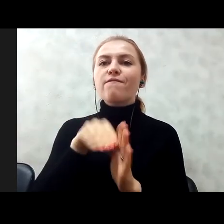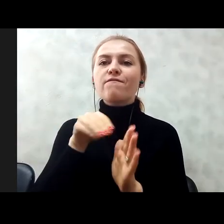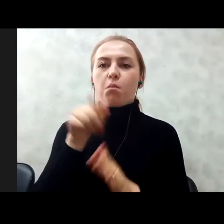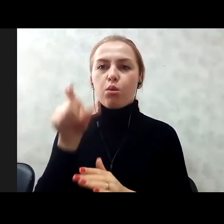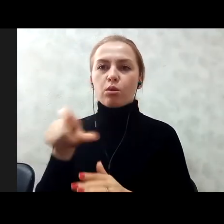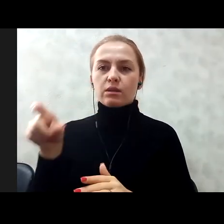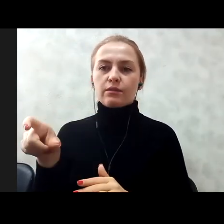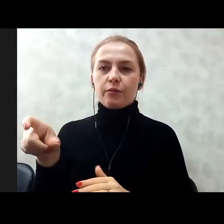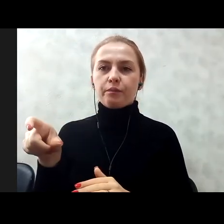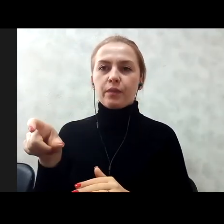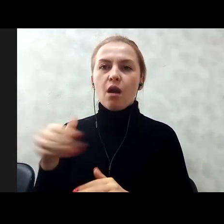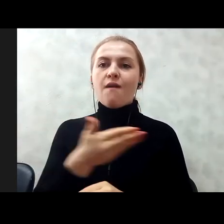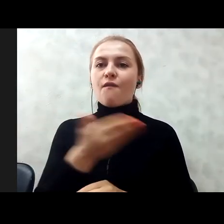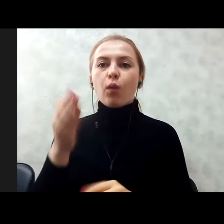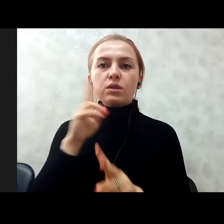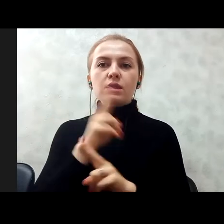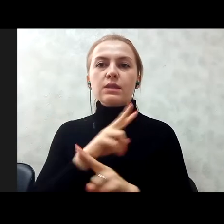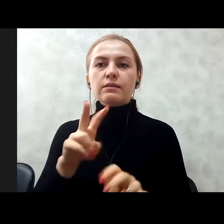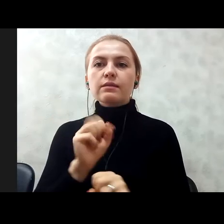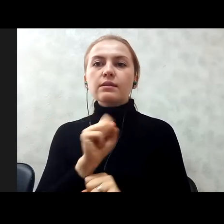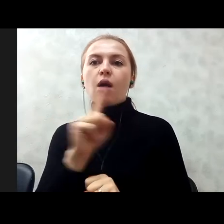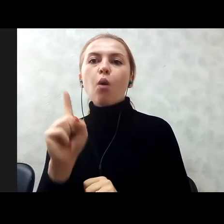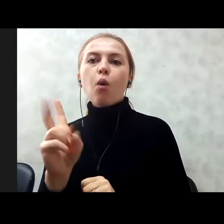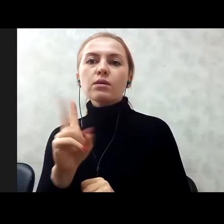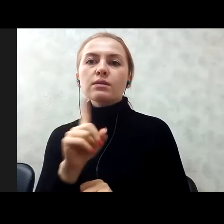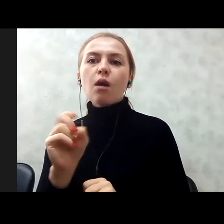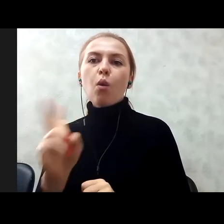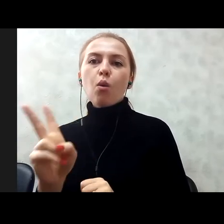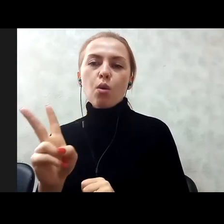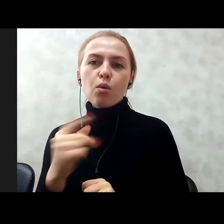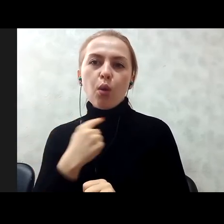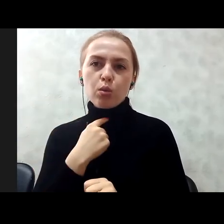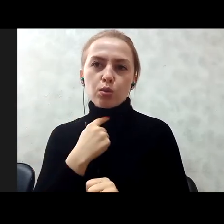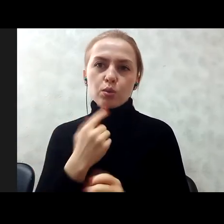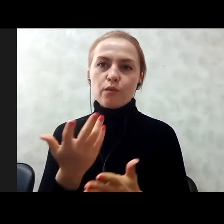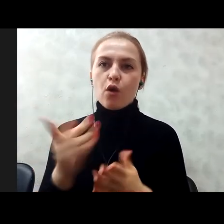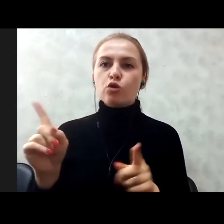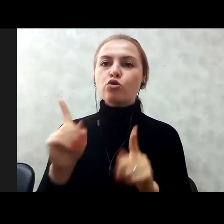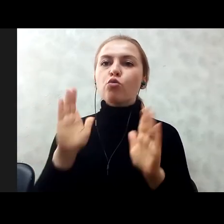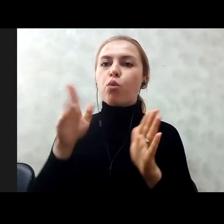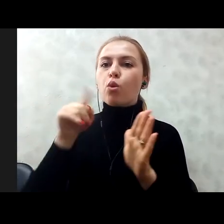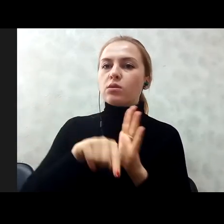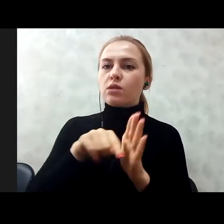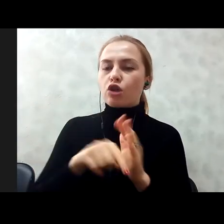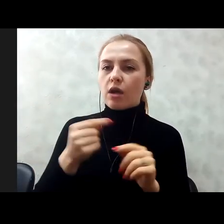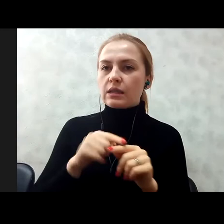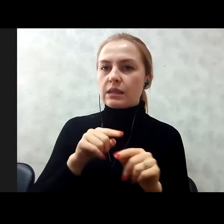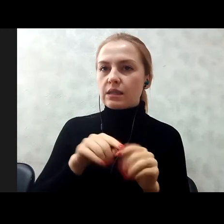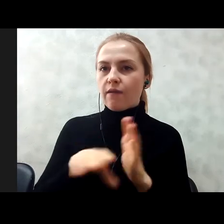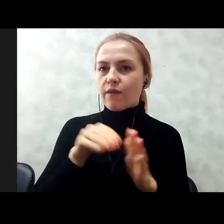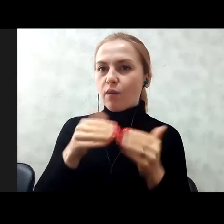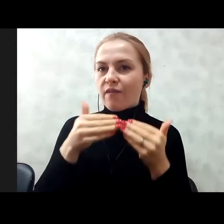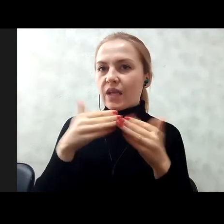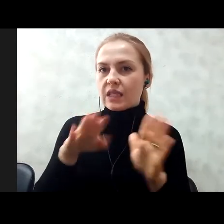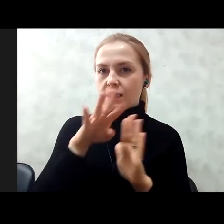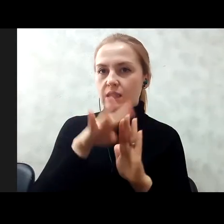what the election will mean, a situation which we suggest should not be repeated. Our delegation also noted